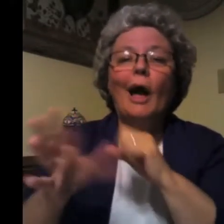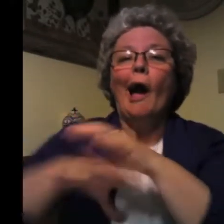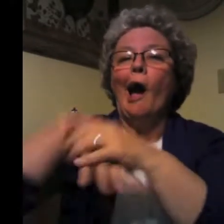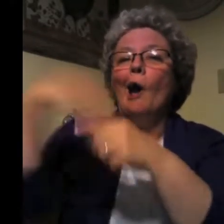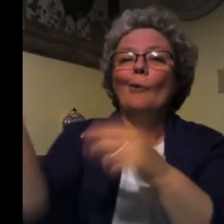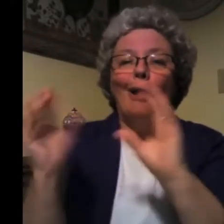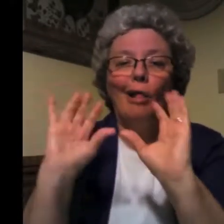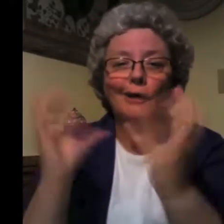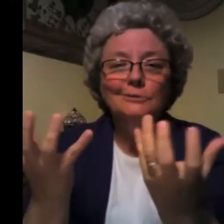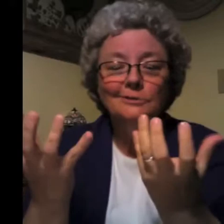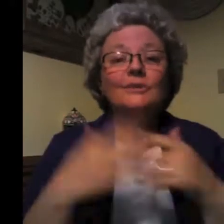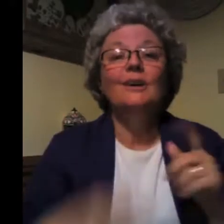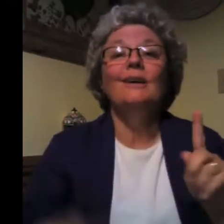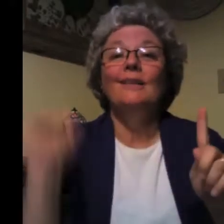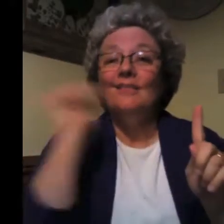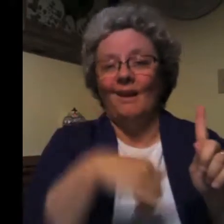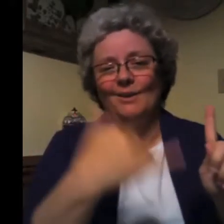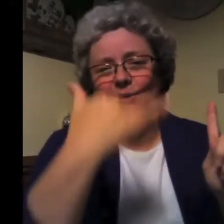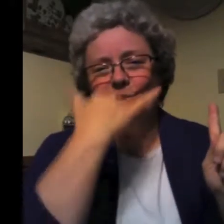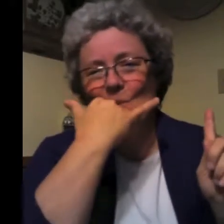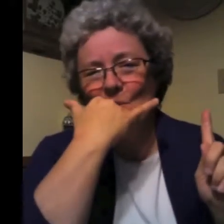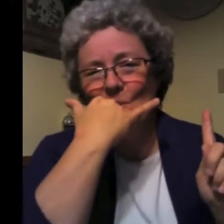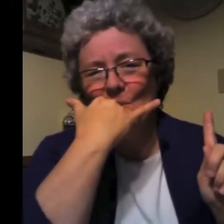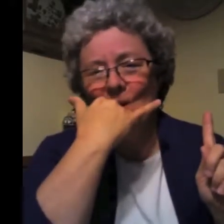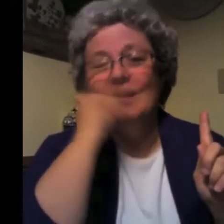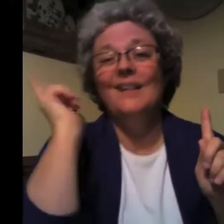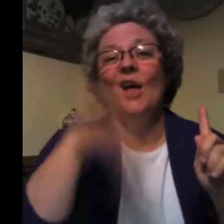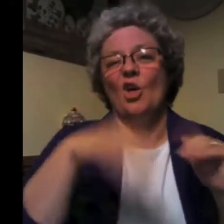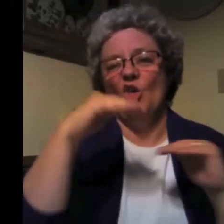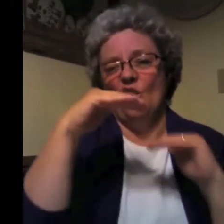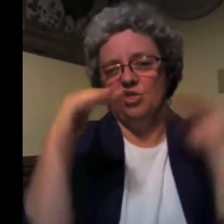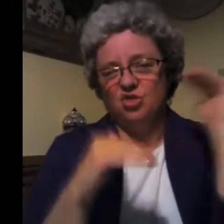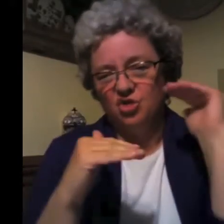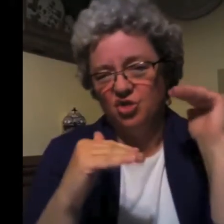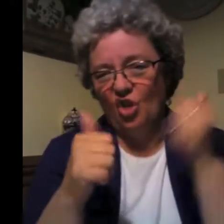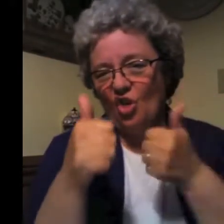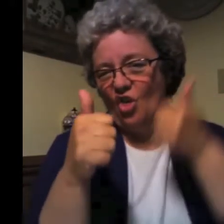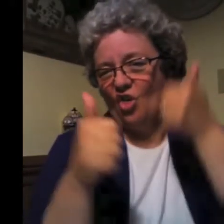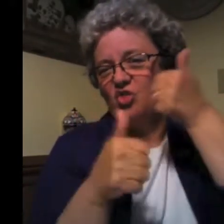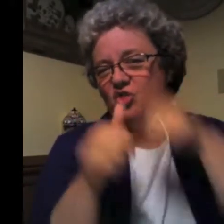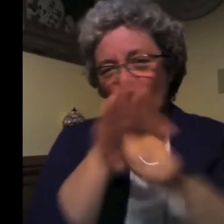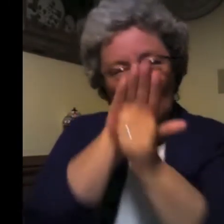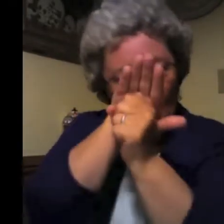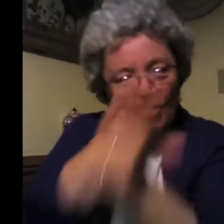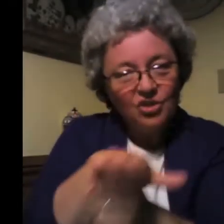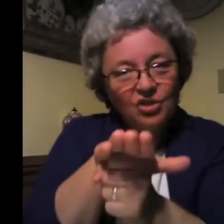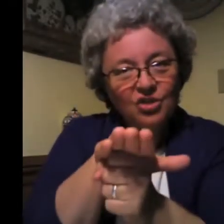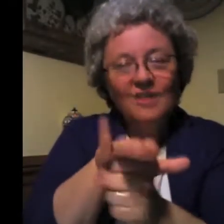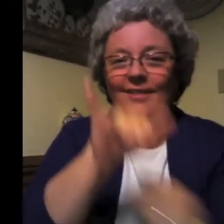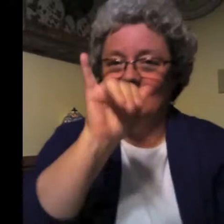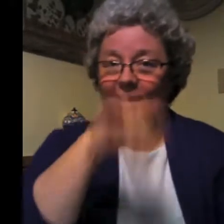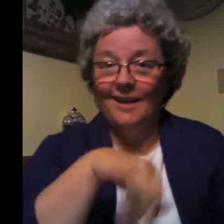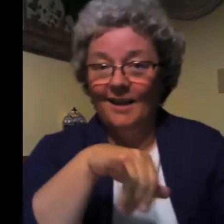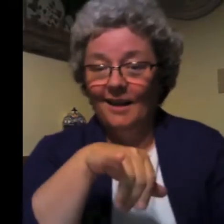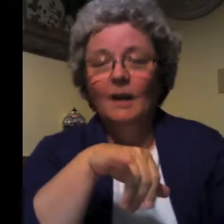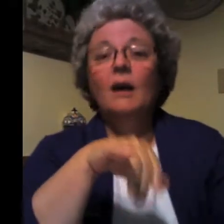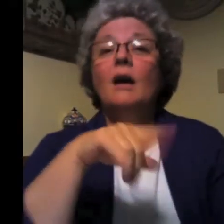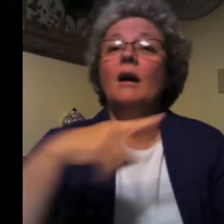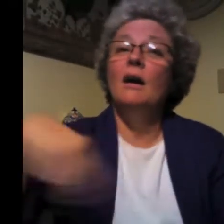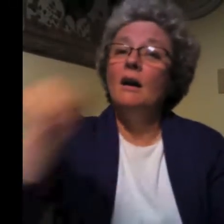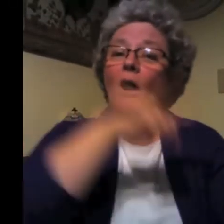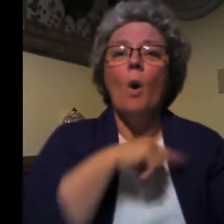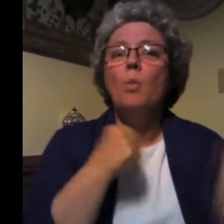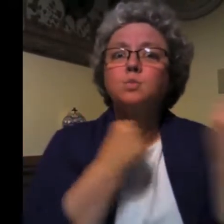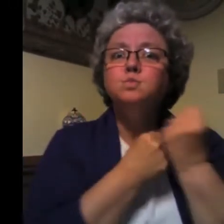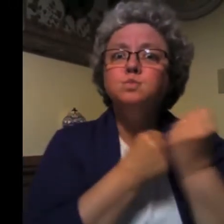don't care about sign language or learning it or improving themselves because they look down upon it, that's what's not okay.